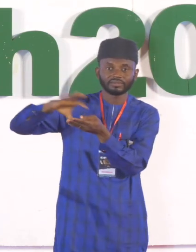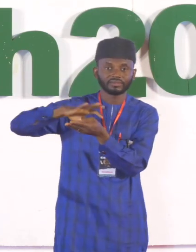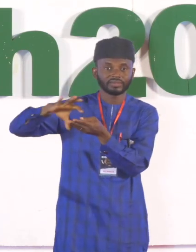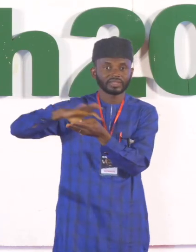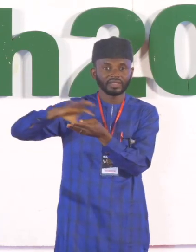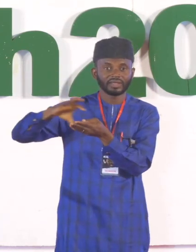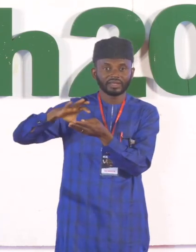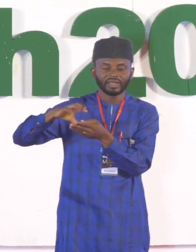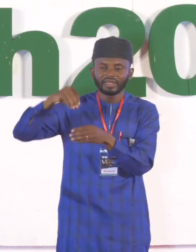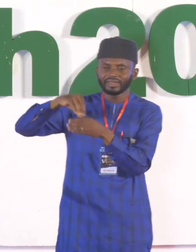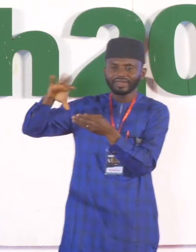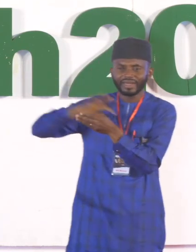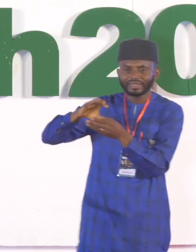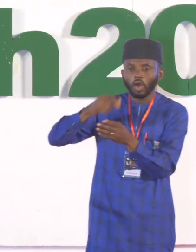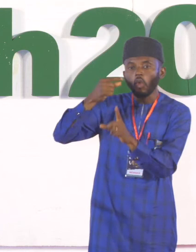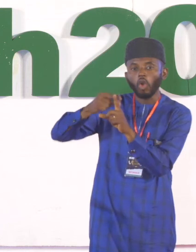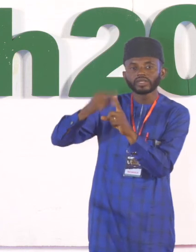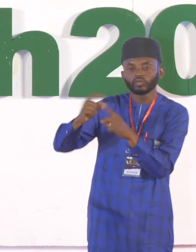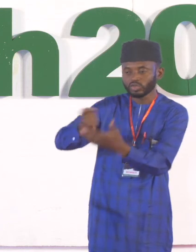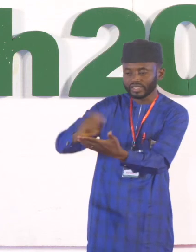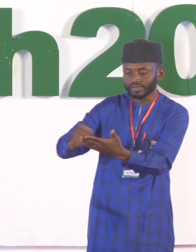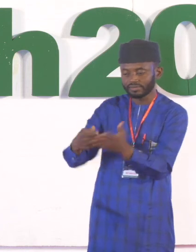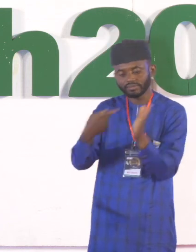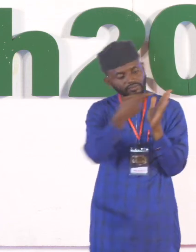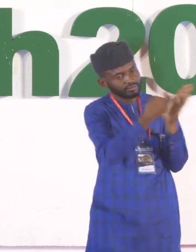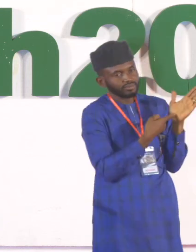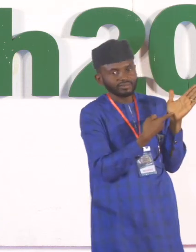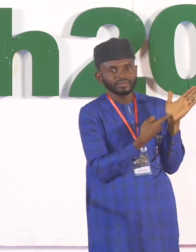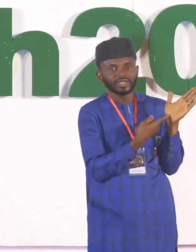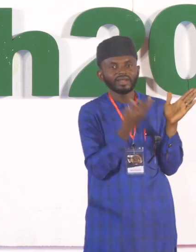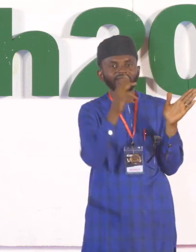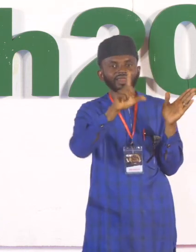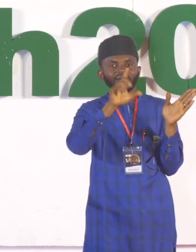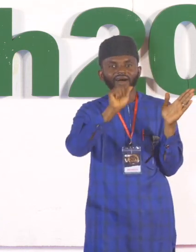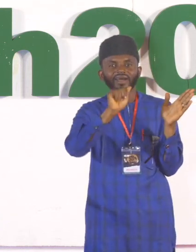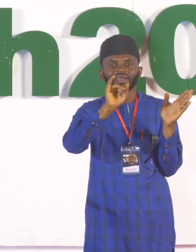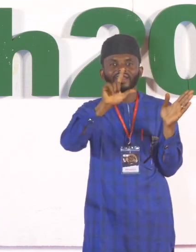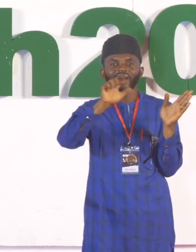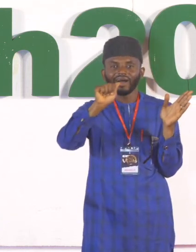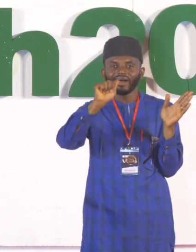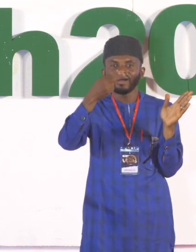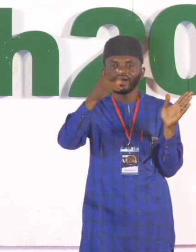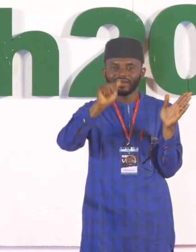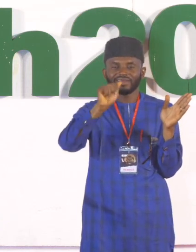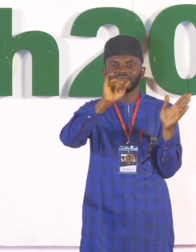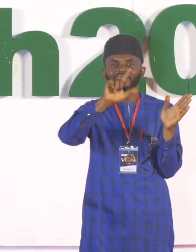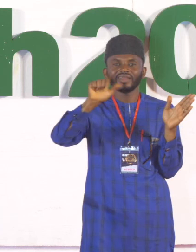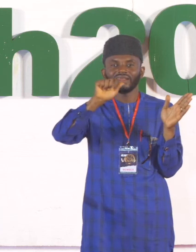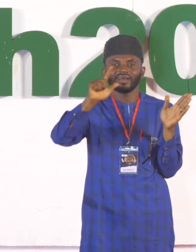a word or a statement is written. Do you know the statement? La ilaha illallah Muhammadur Rasulullah.